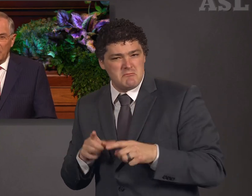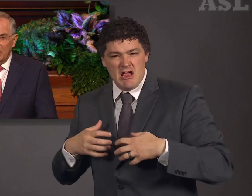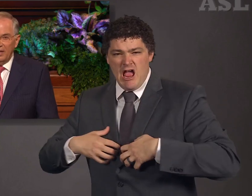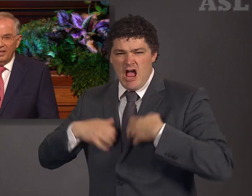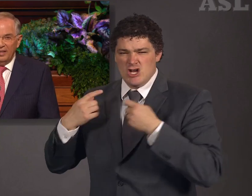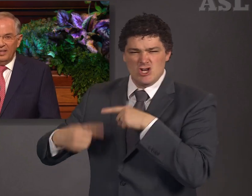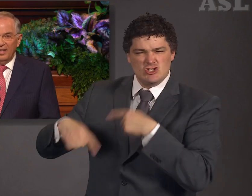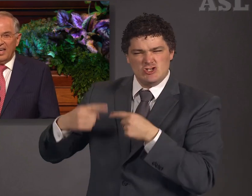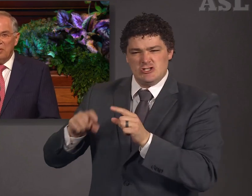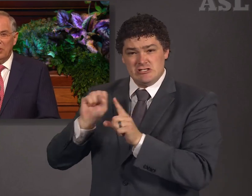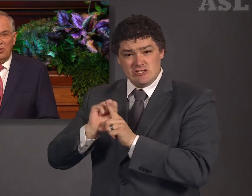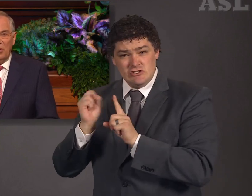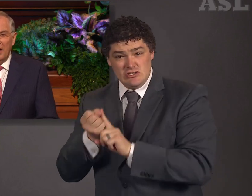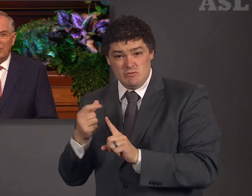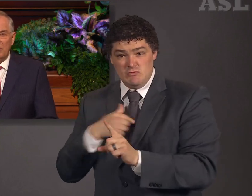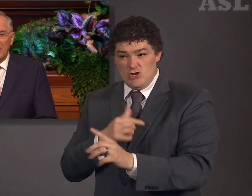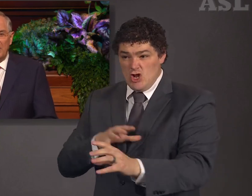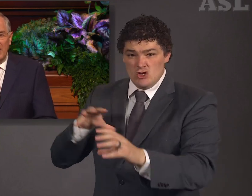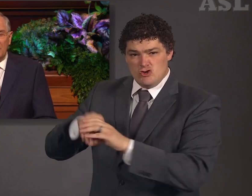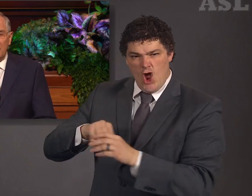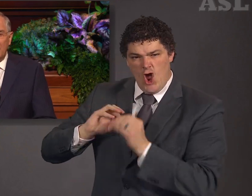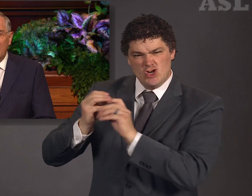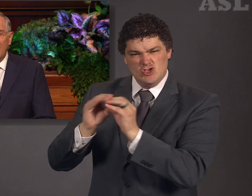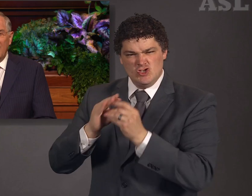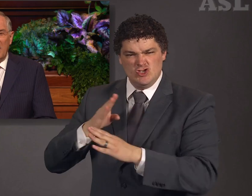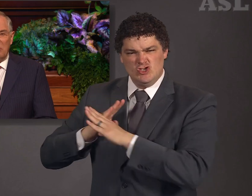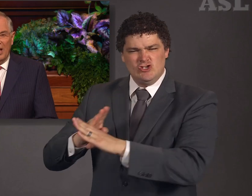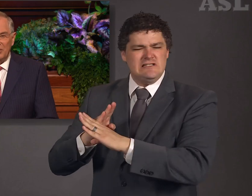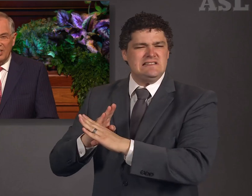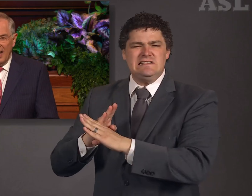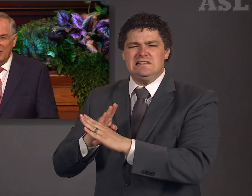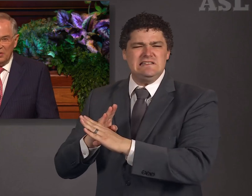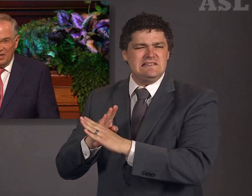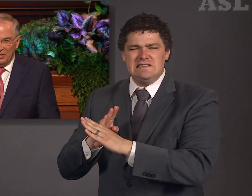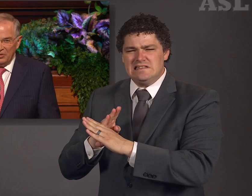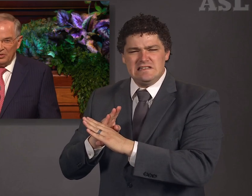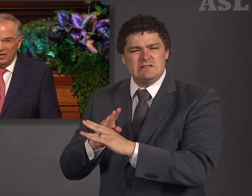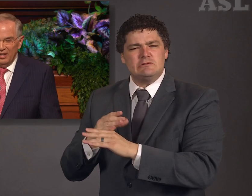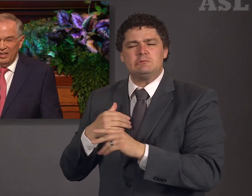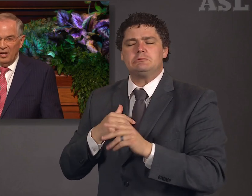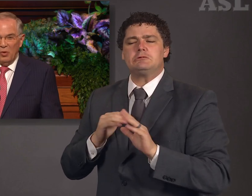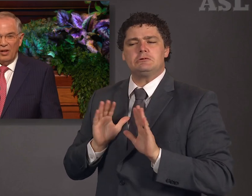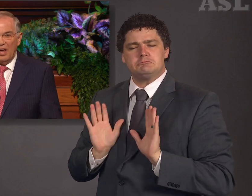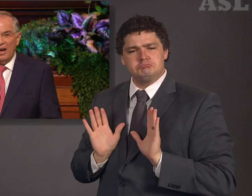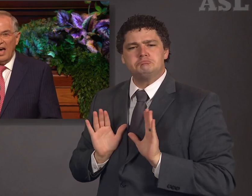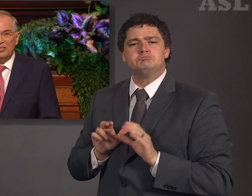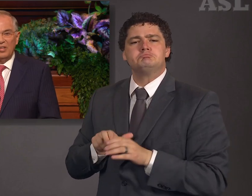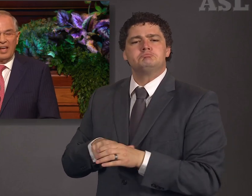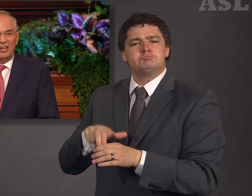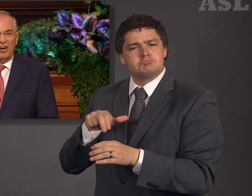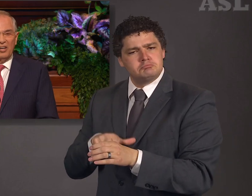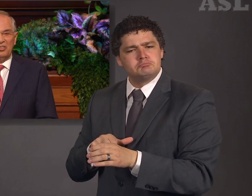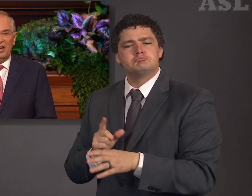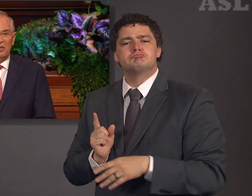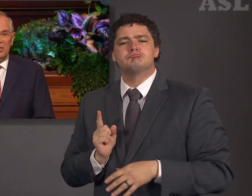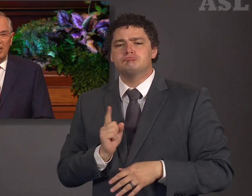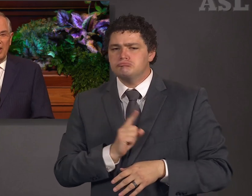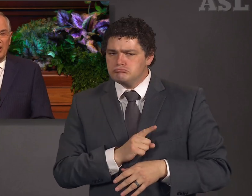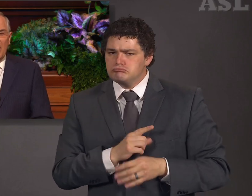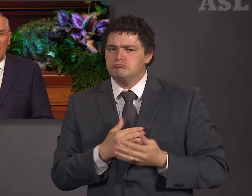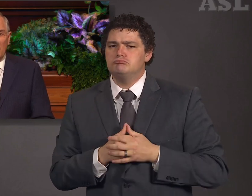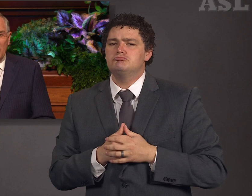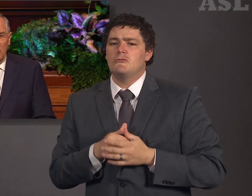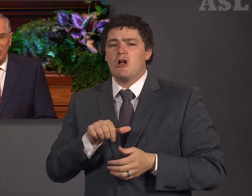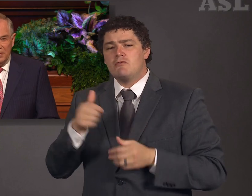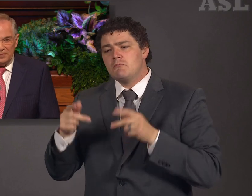We too can move away from contention and bless the lives of others while not isolating ourselves